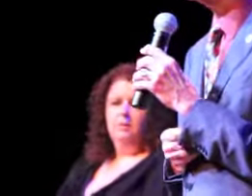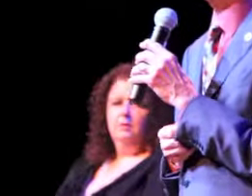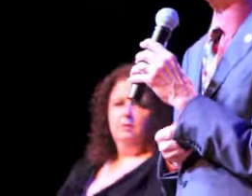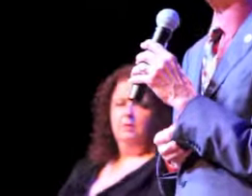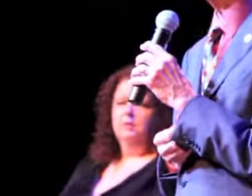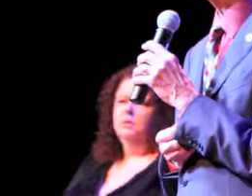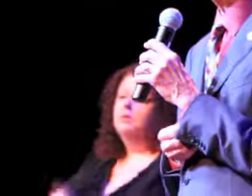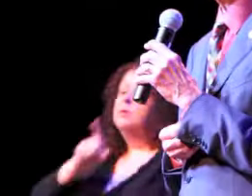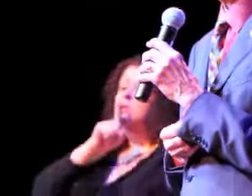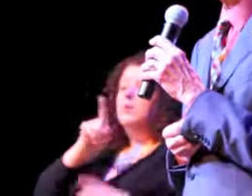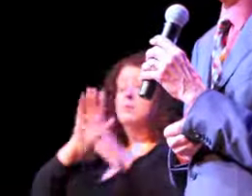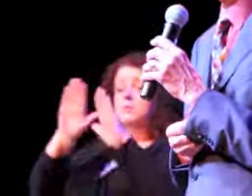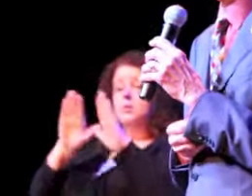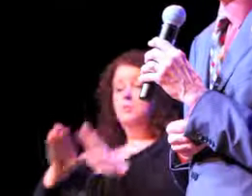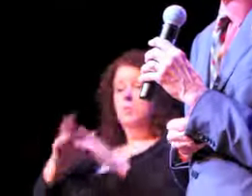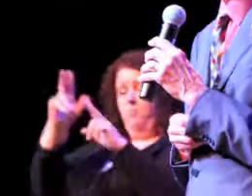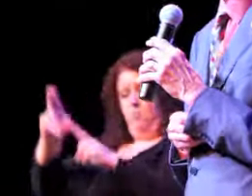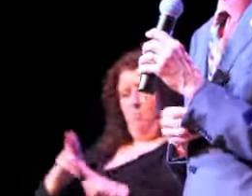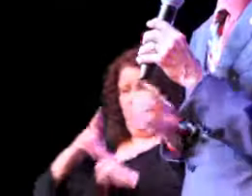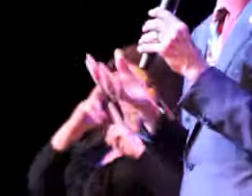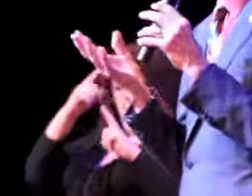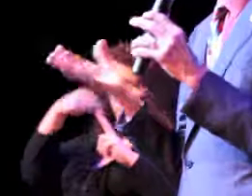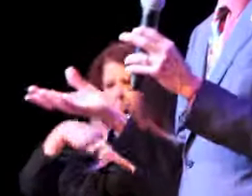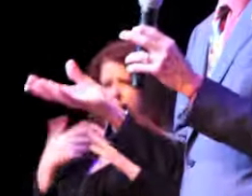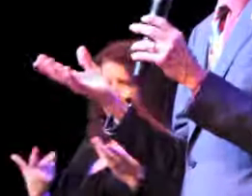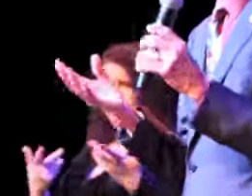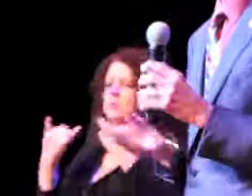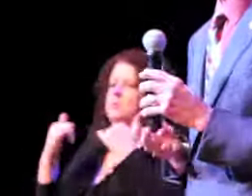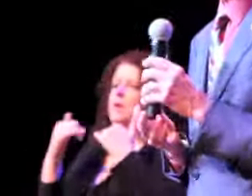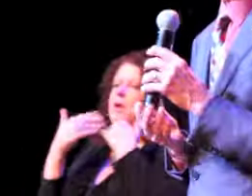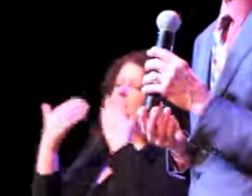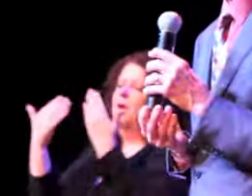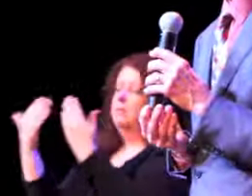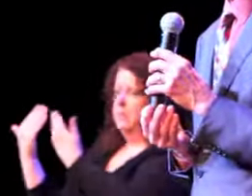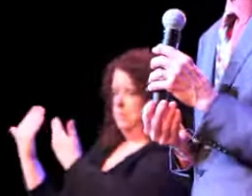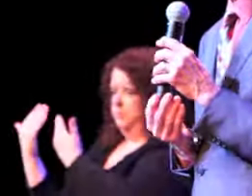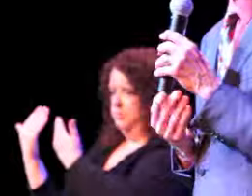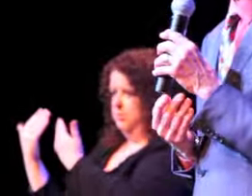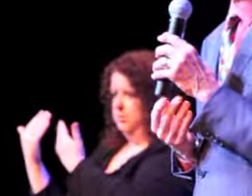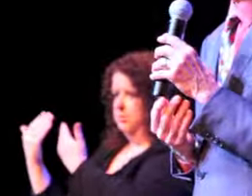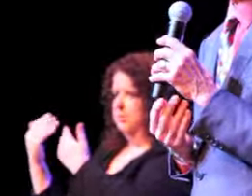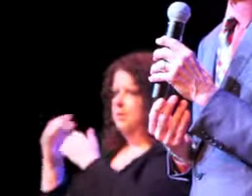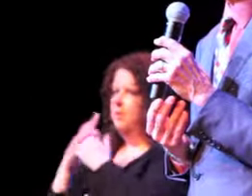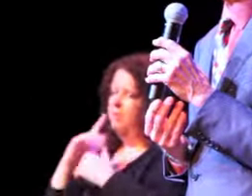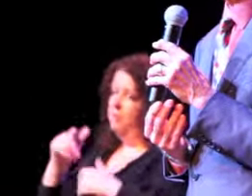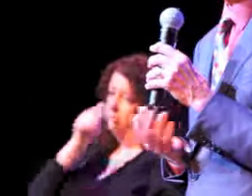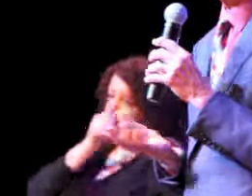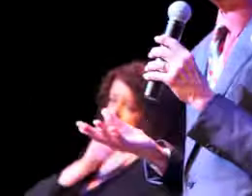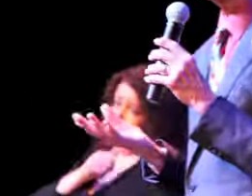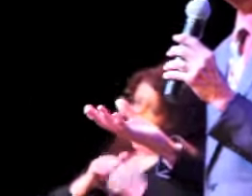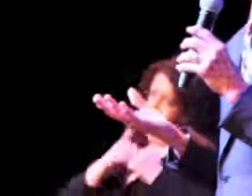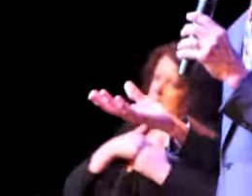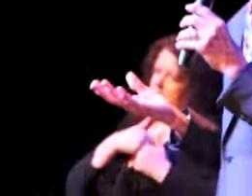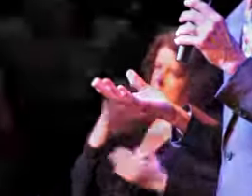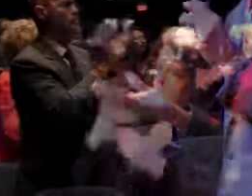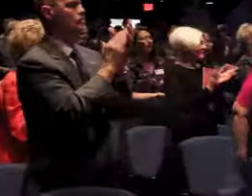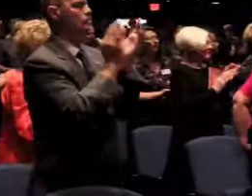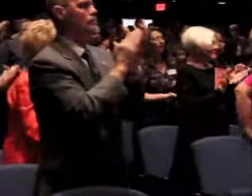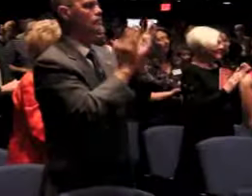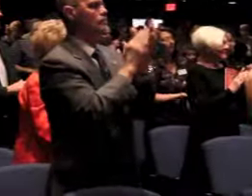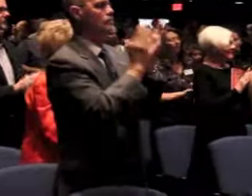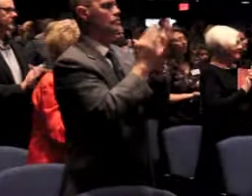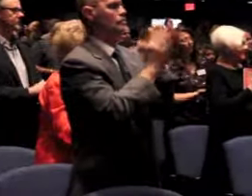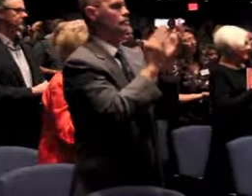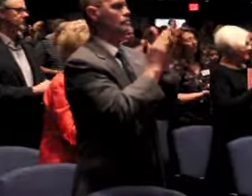It's been a privilege and an honor, and I thank you for putting up with me for 43 years.